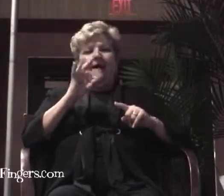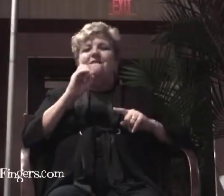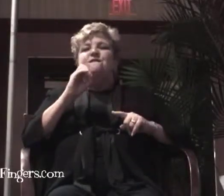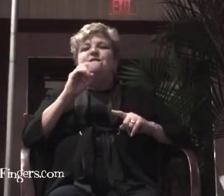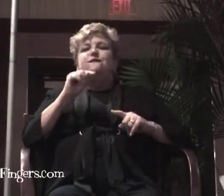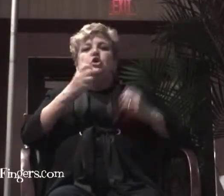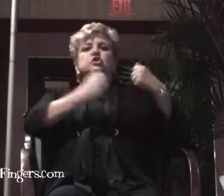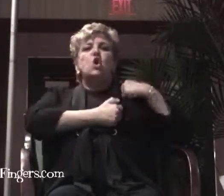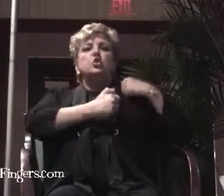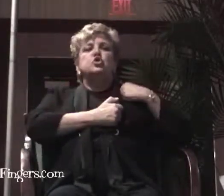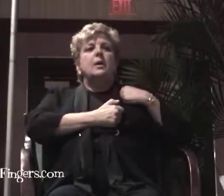fair.